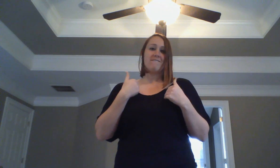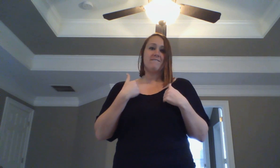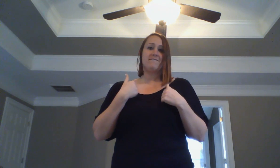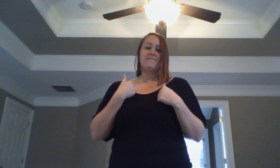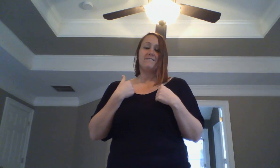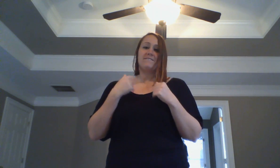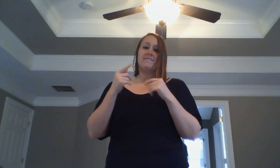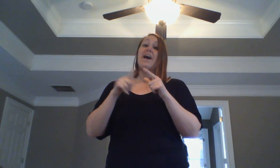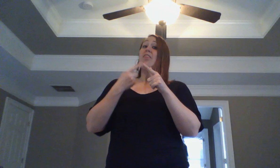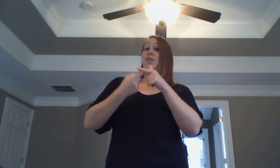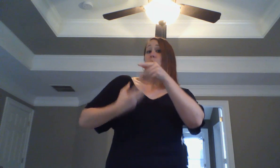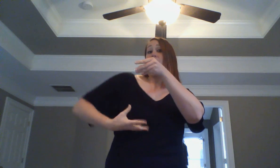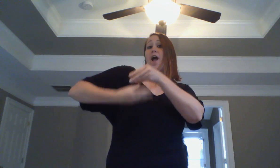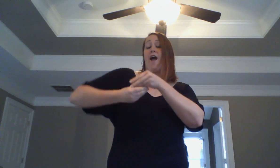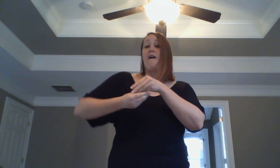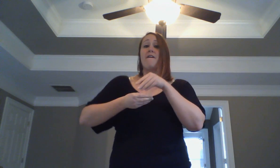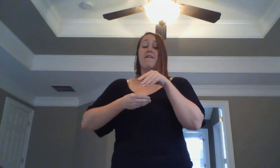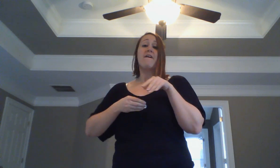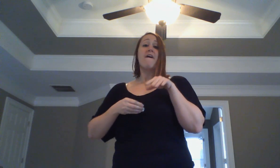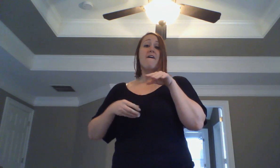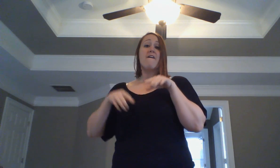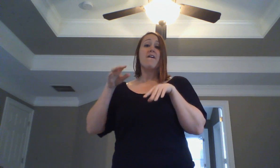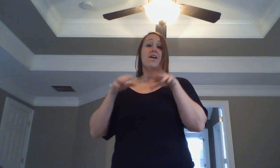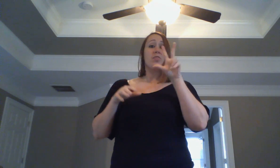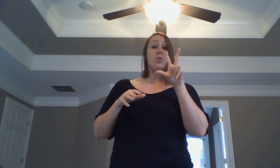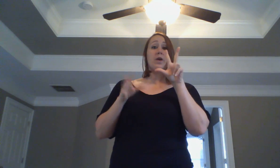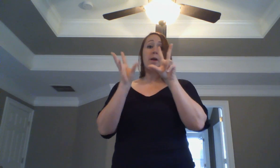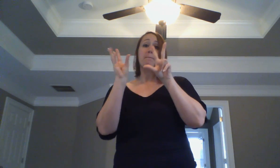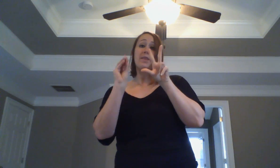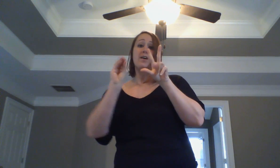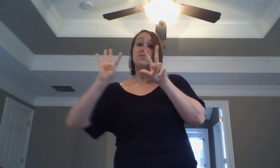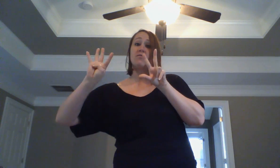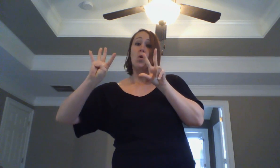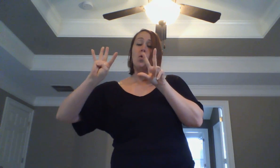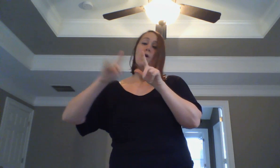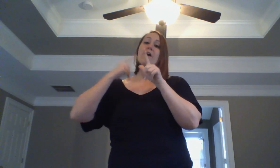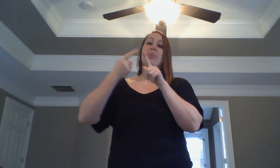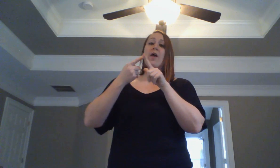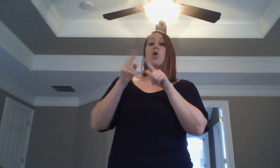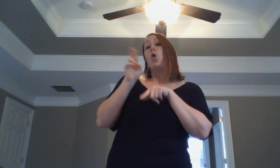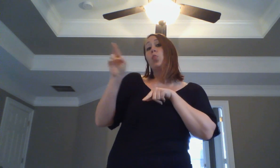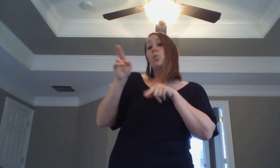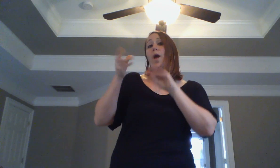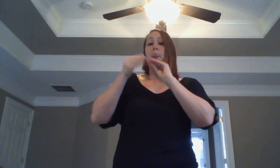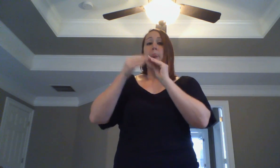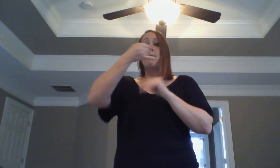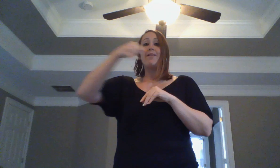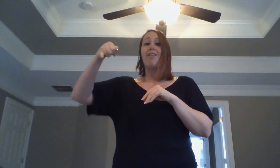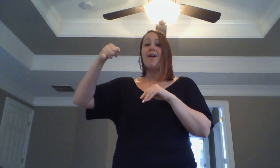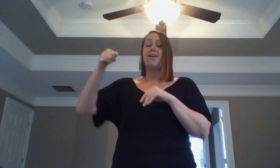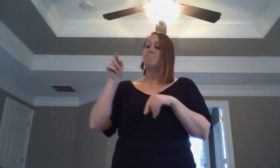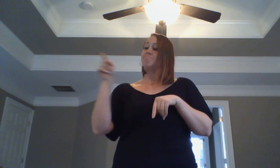to add 4 to that 3. So all we do is we go up the number line, or we go to the right on the number line, 4 more. So we